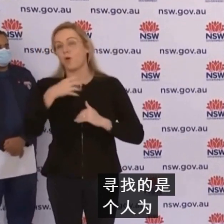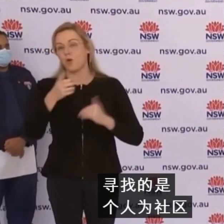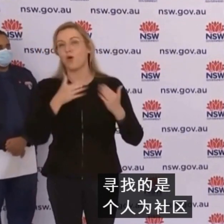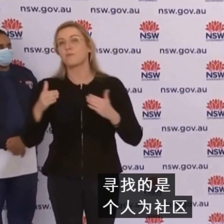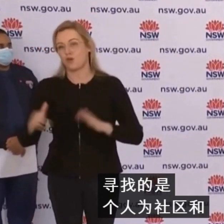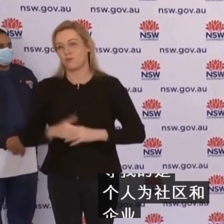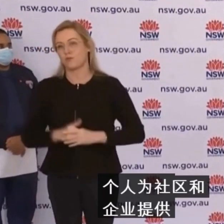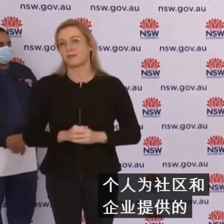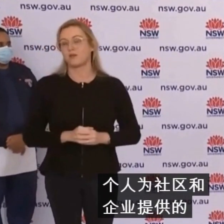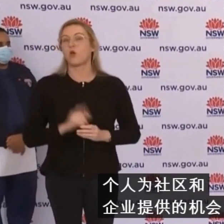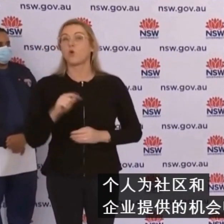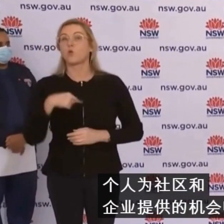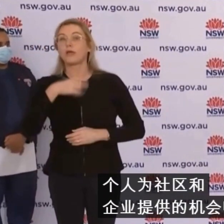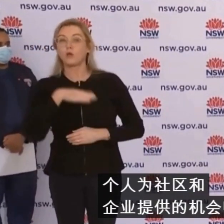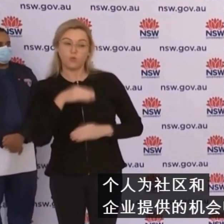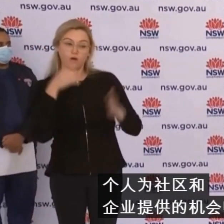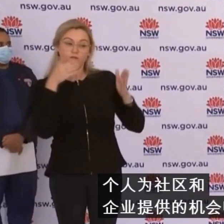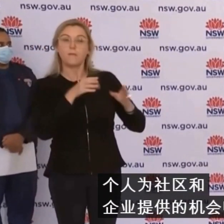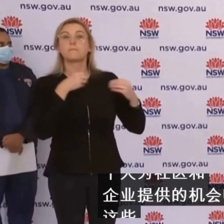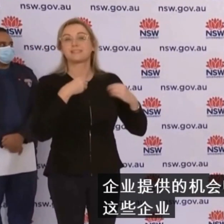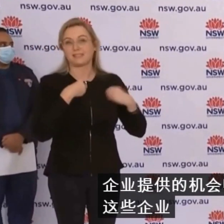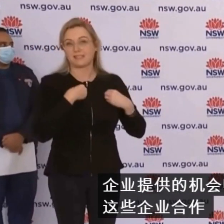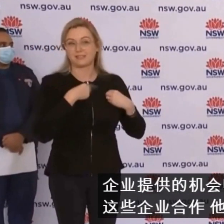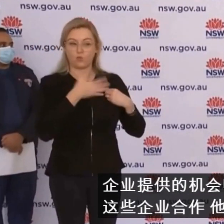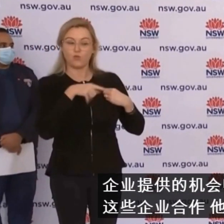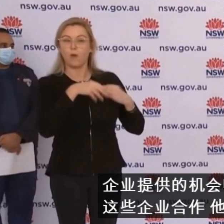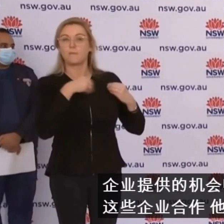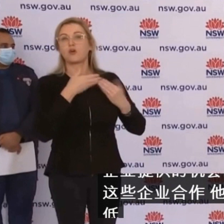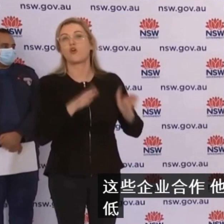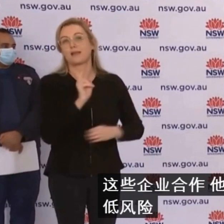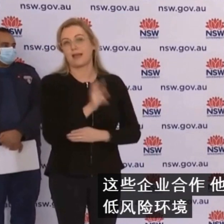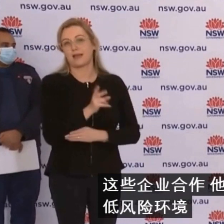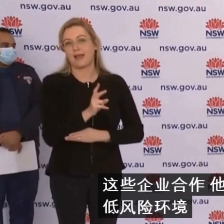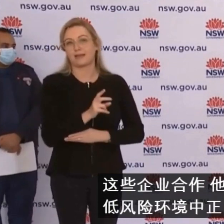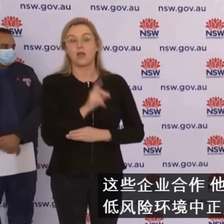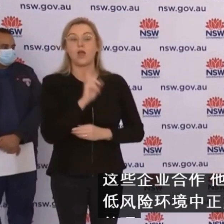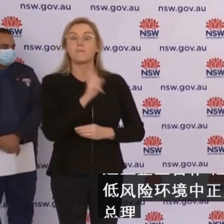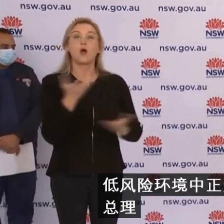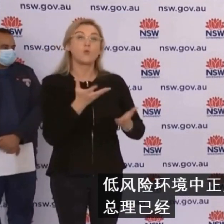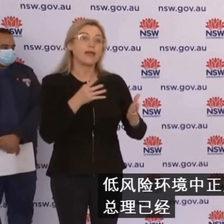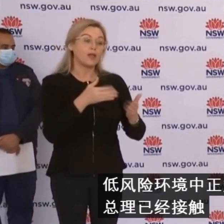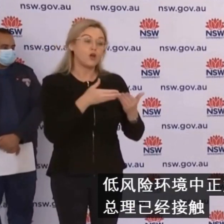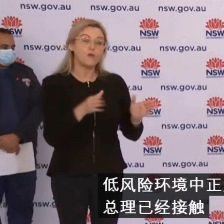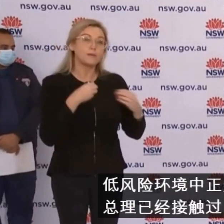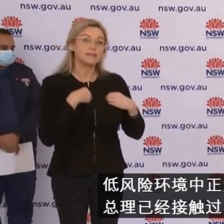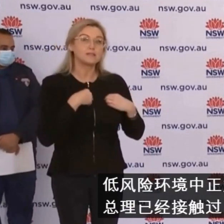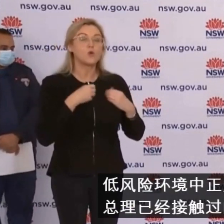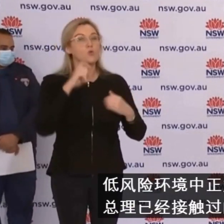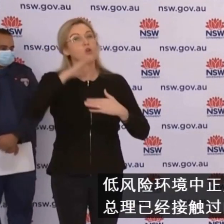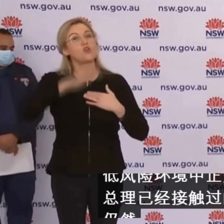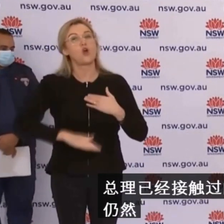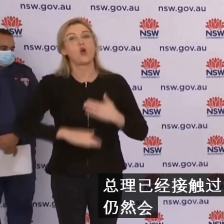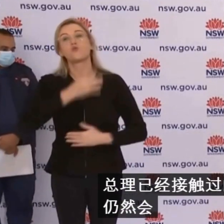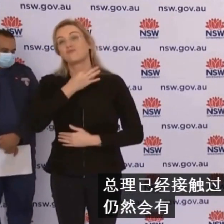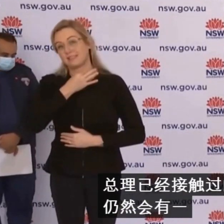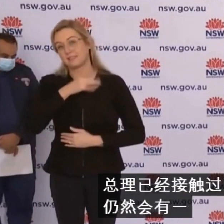individuals, for community and for businesses. We're now working with those businesses, and they'll be in low-risk environments, and as the Premier's already touched on,